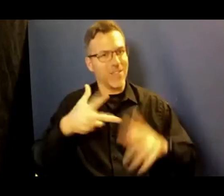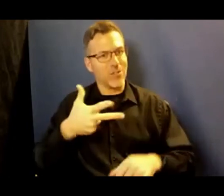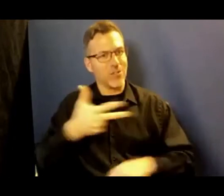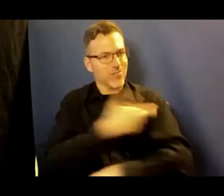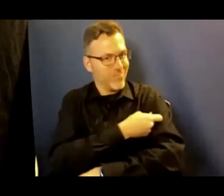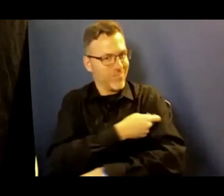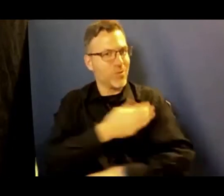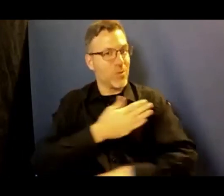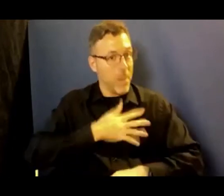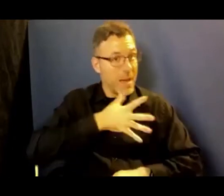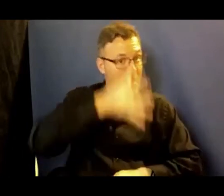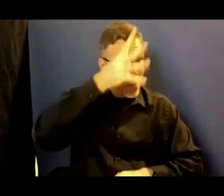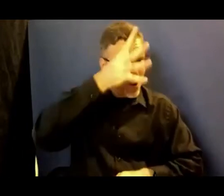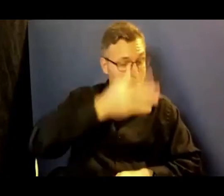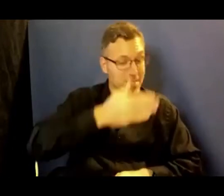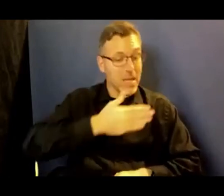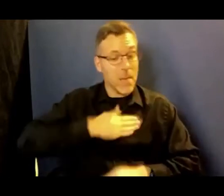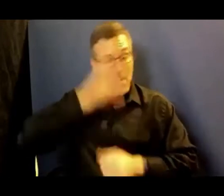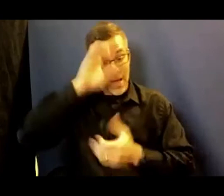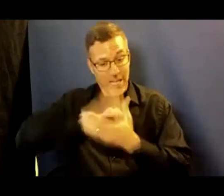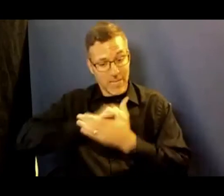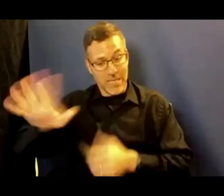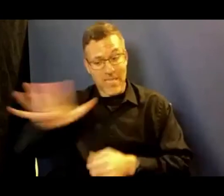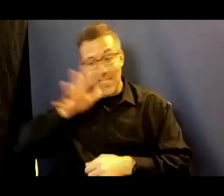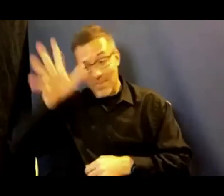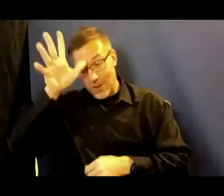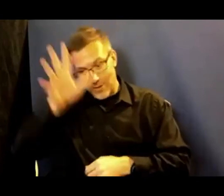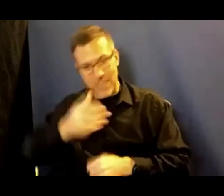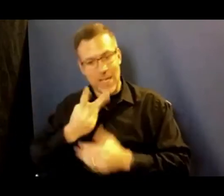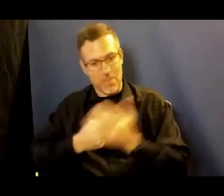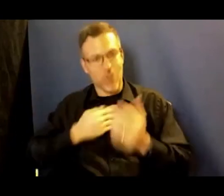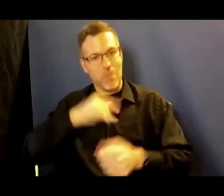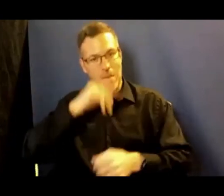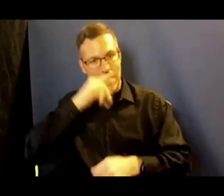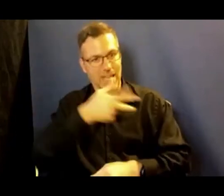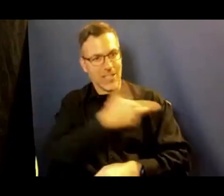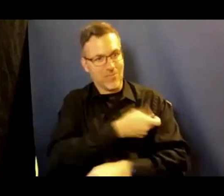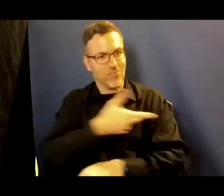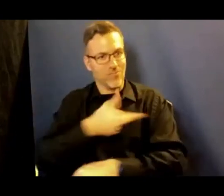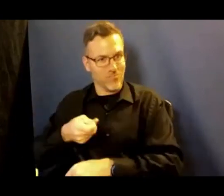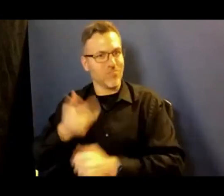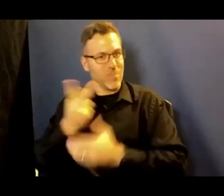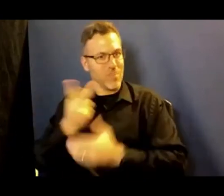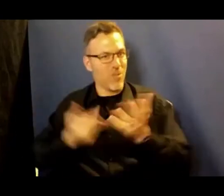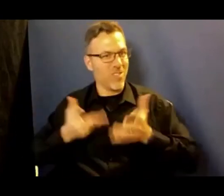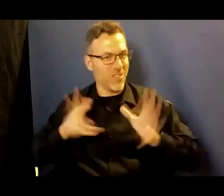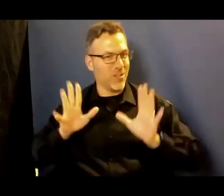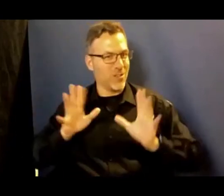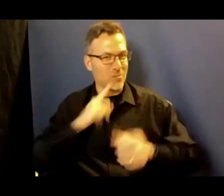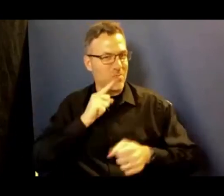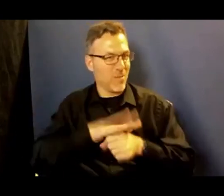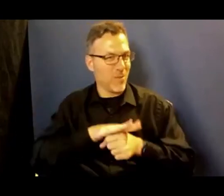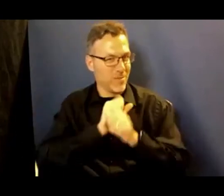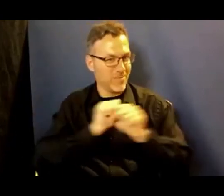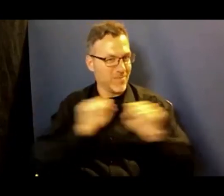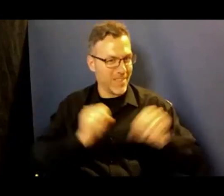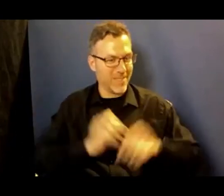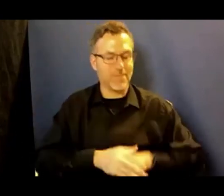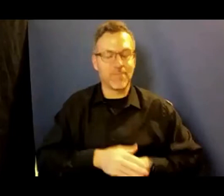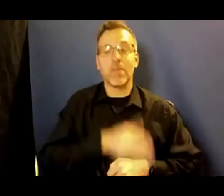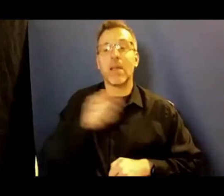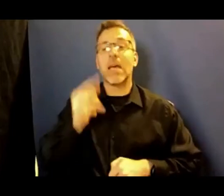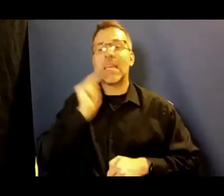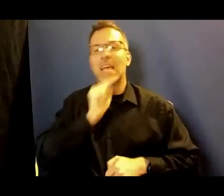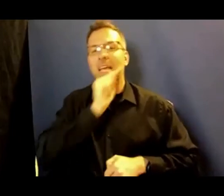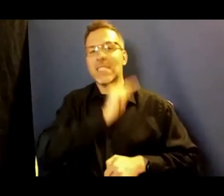very nice. So this is one of the big rumors that's out there. The COVID-19 vaccine can affect a